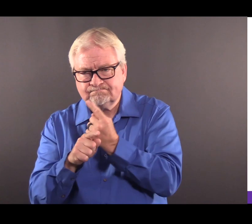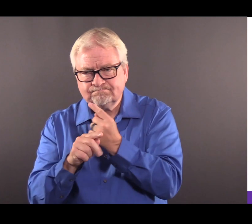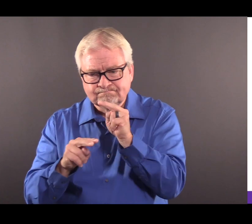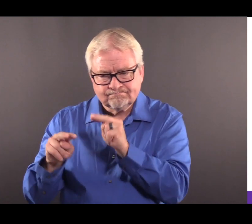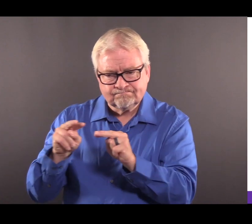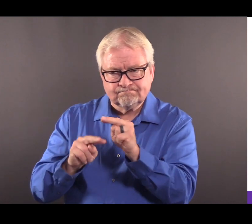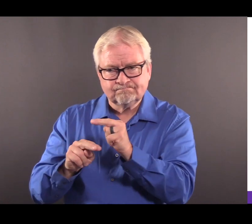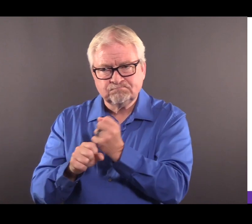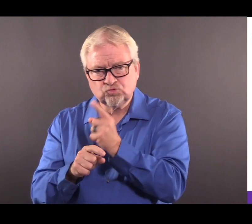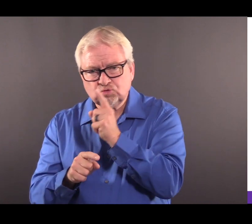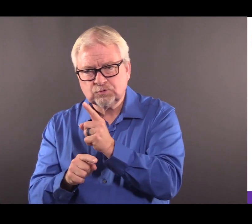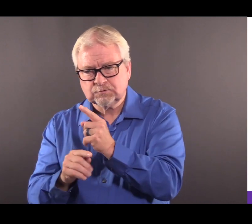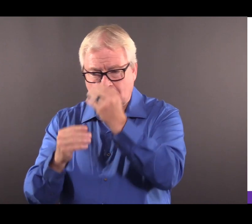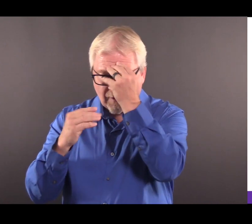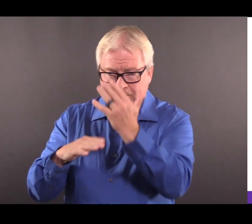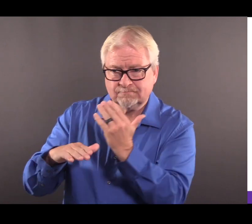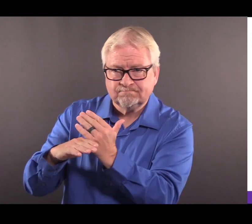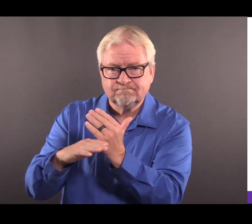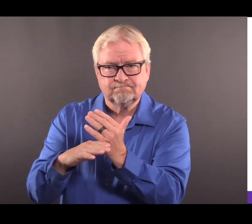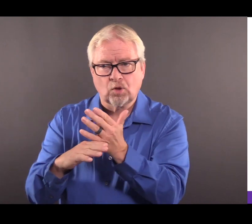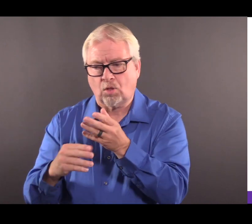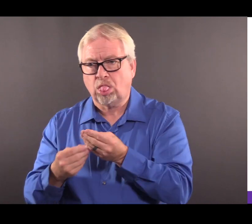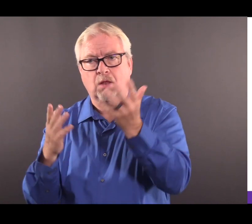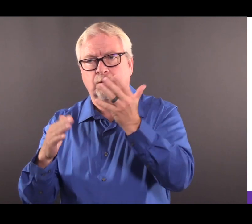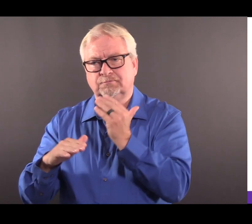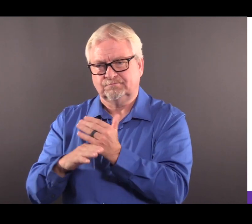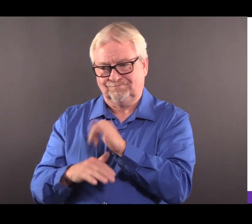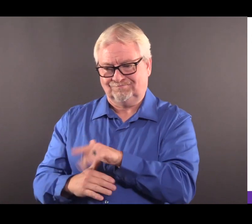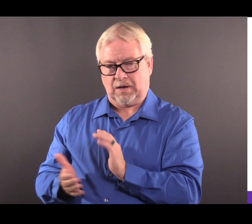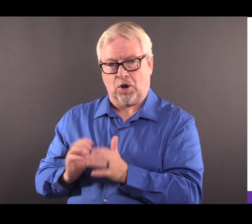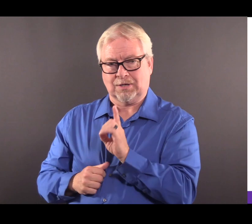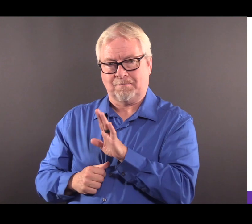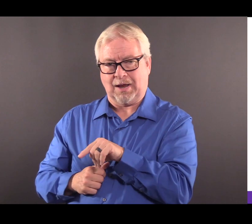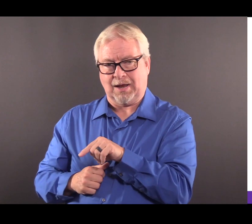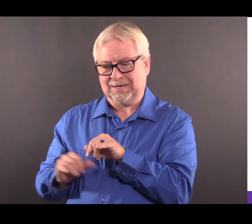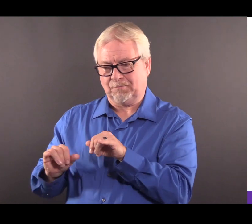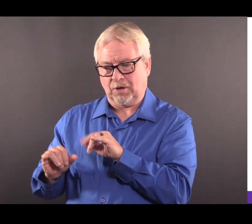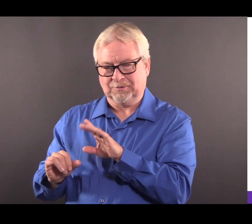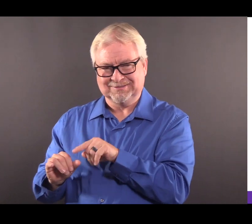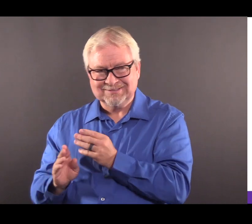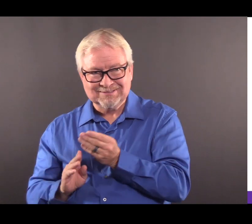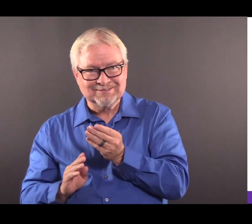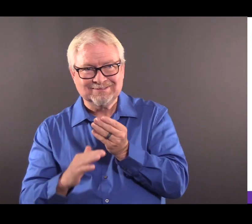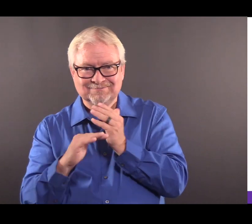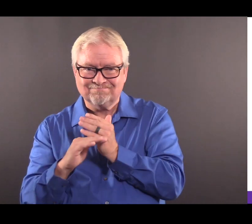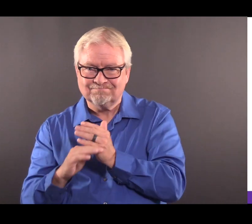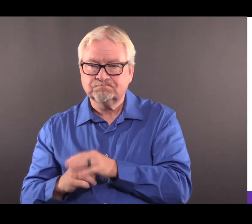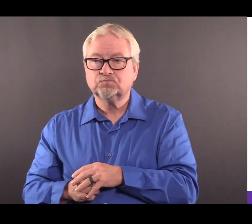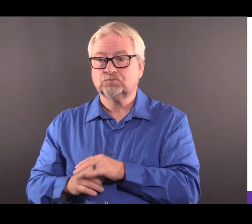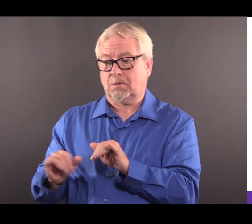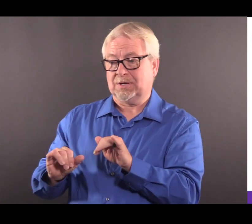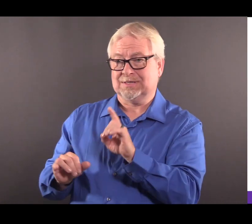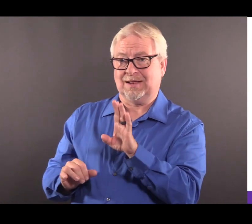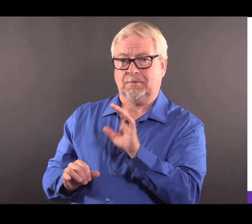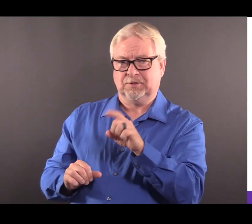reasonable precautions to prevent this information from being shared via the comparable database.